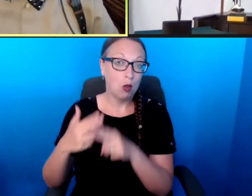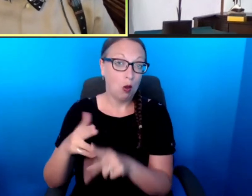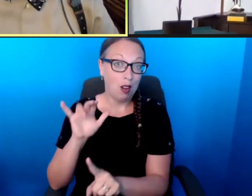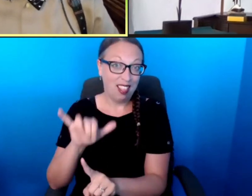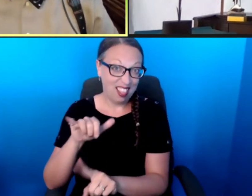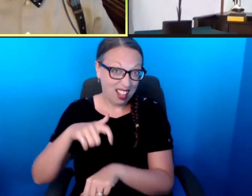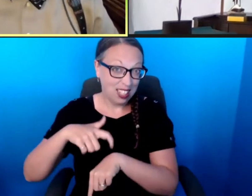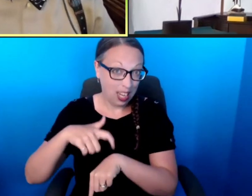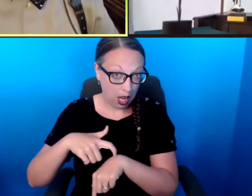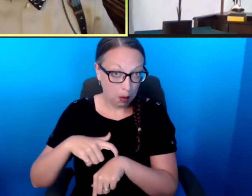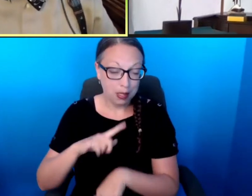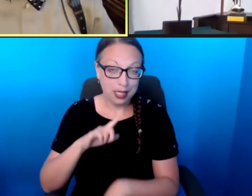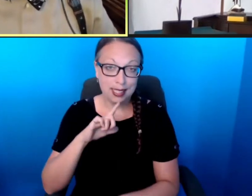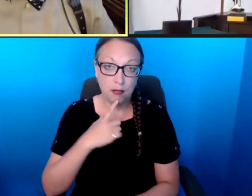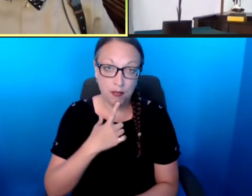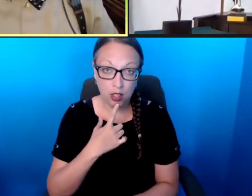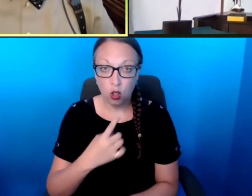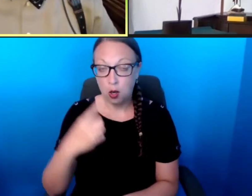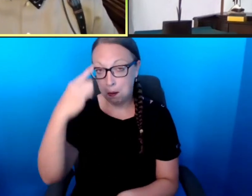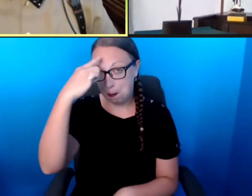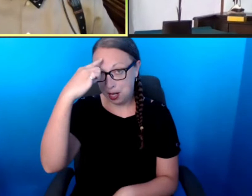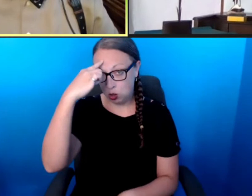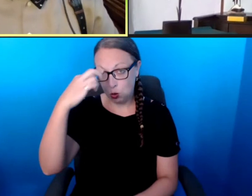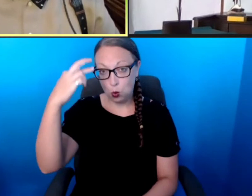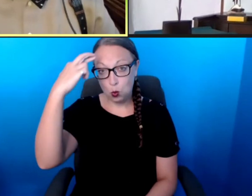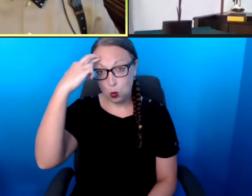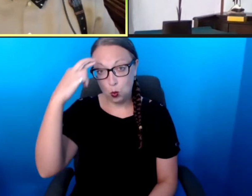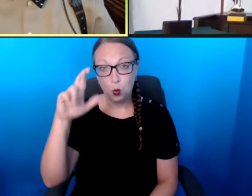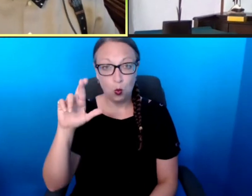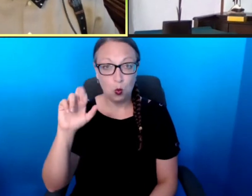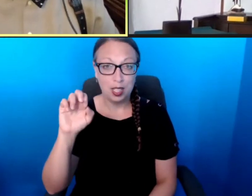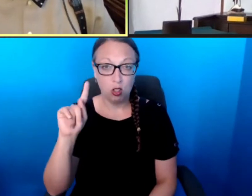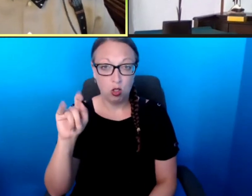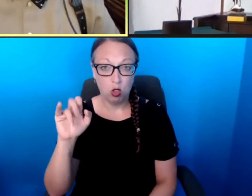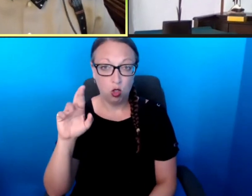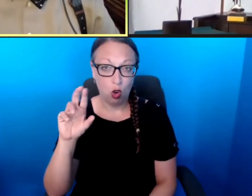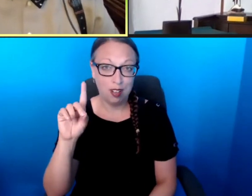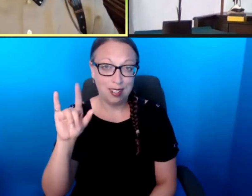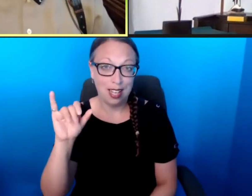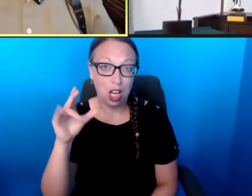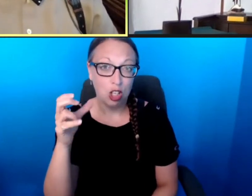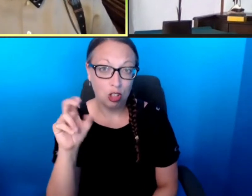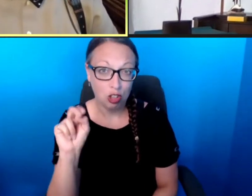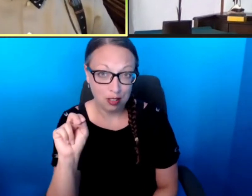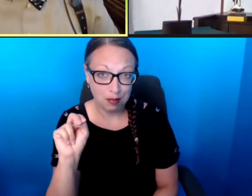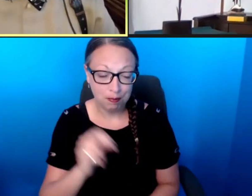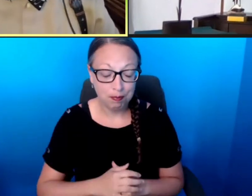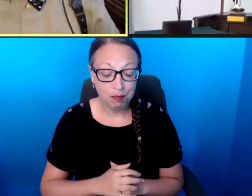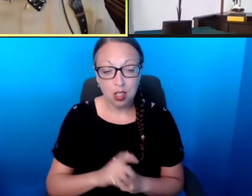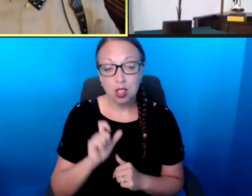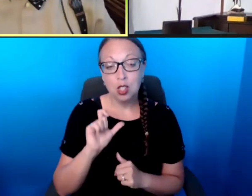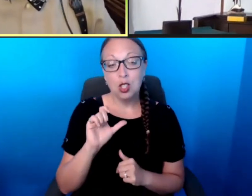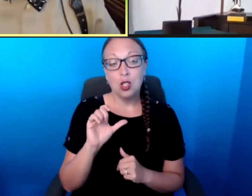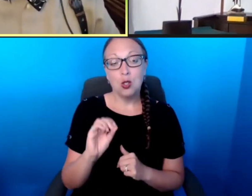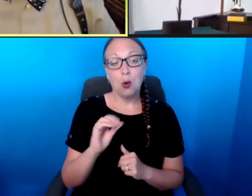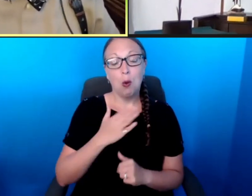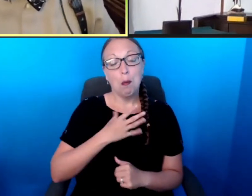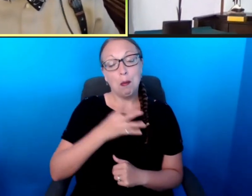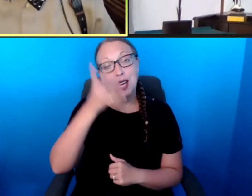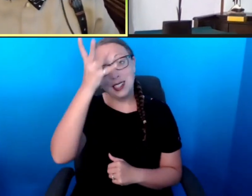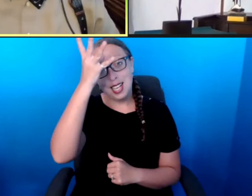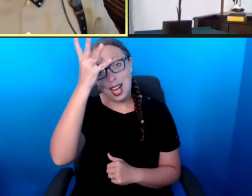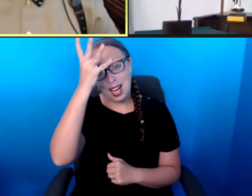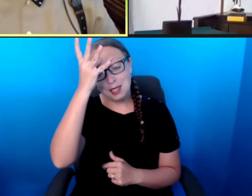to obviously lose my vision, my parents were told I was pretending I couldn't see, so my dad really wanted to believe